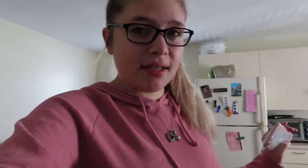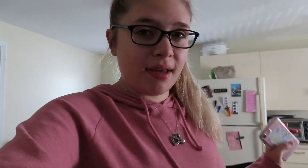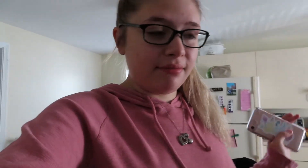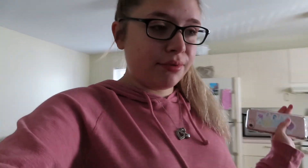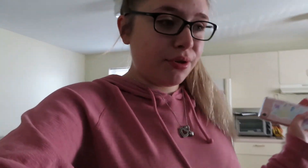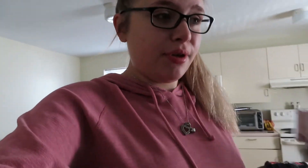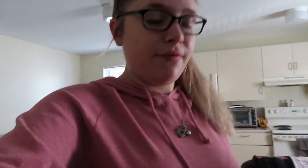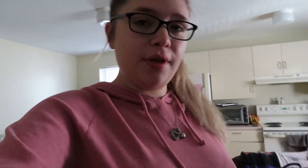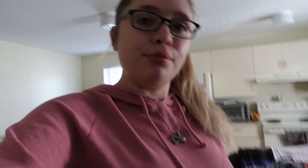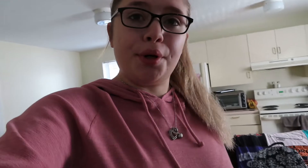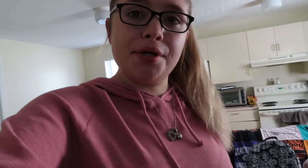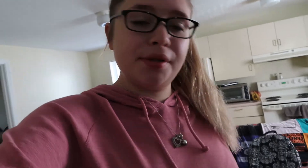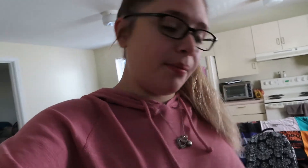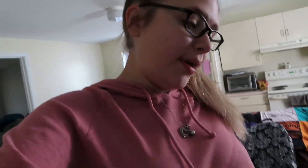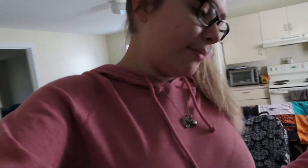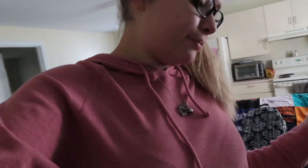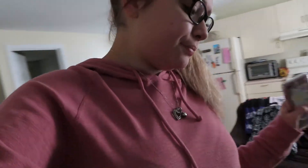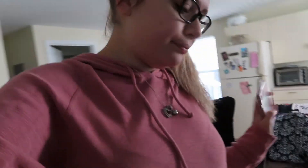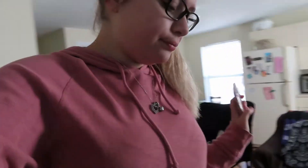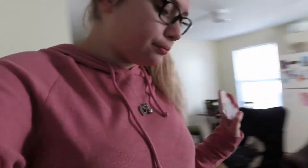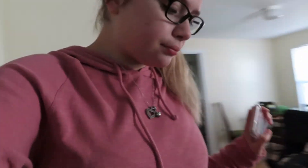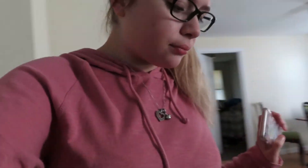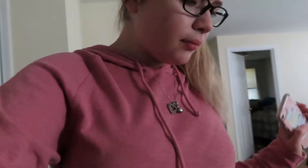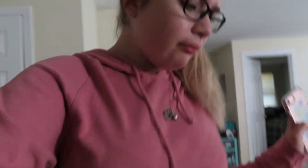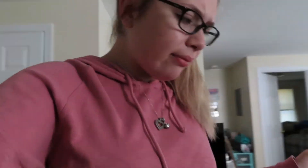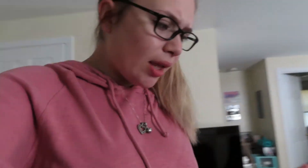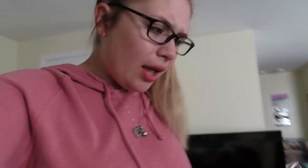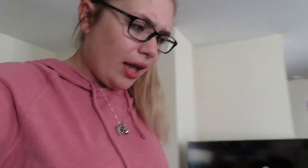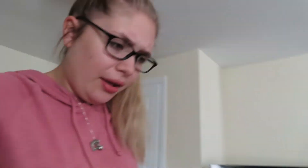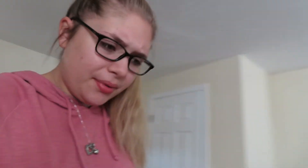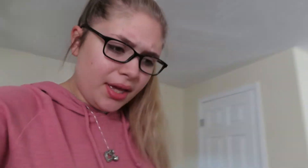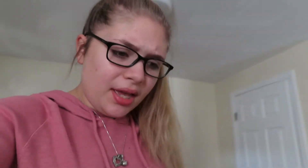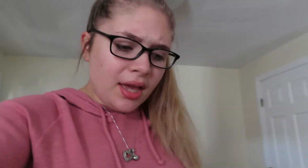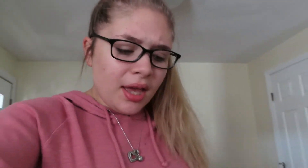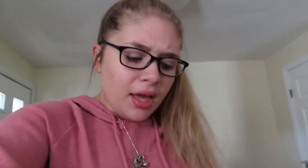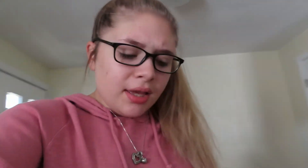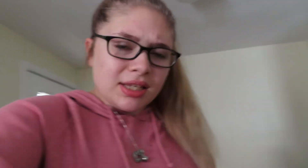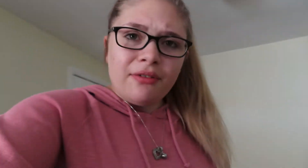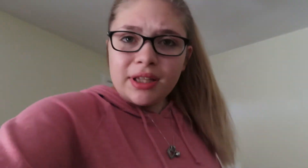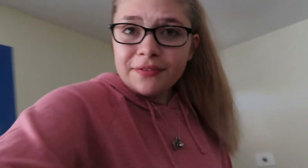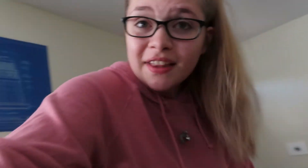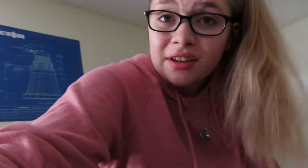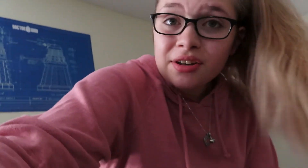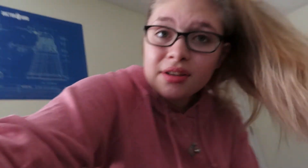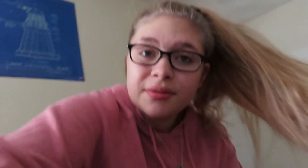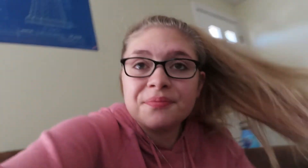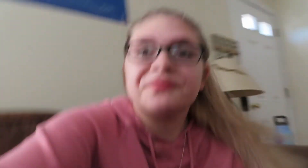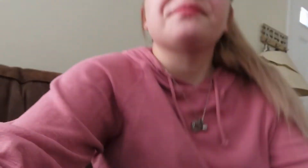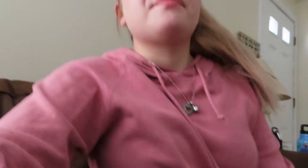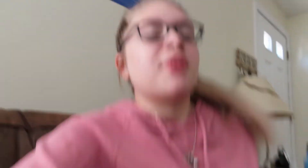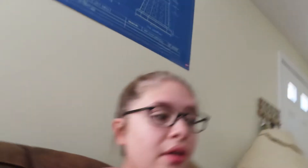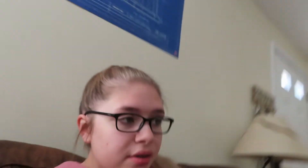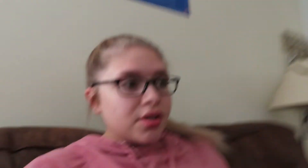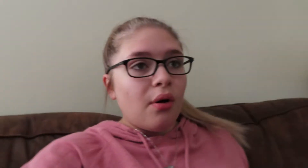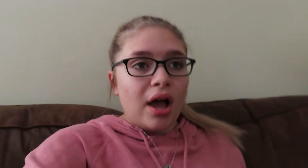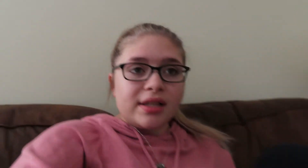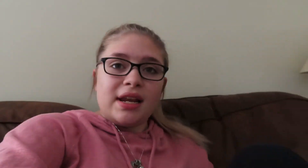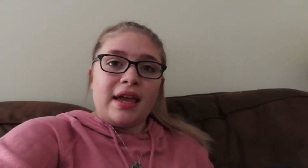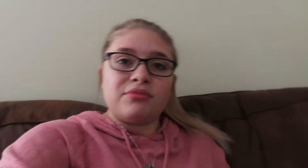i could feel worse but um it's not really feeling so hot today i'm